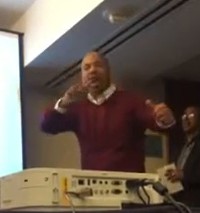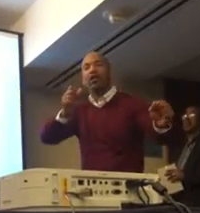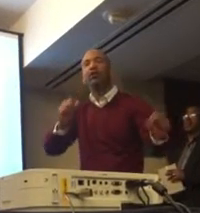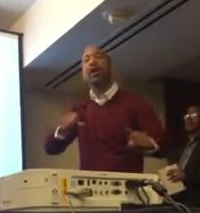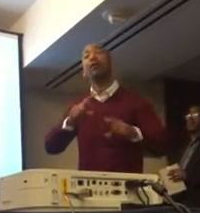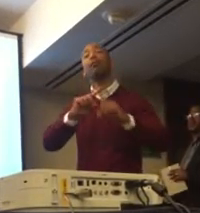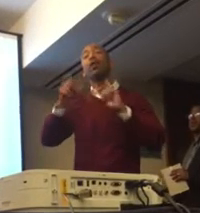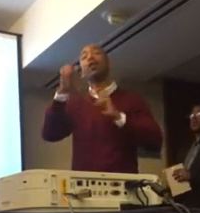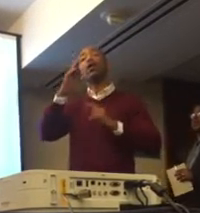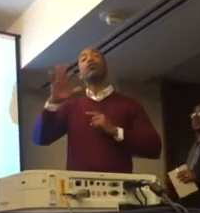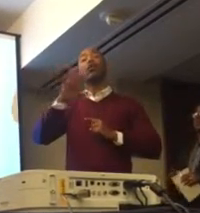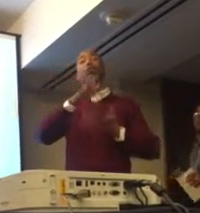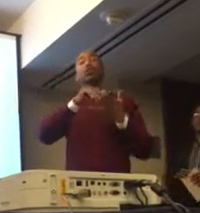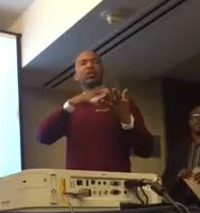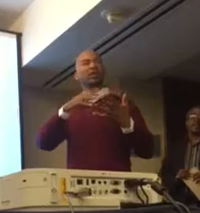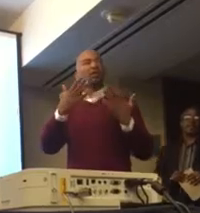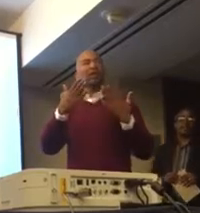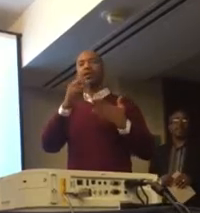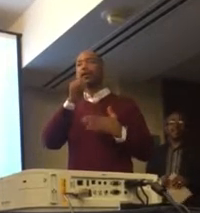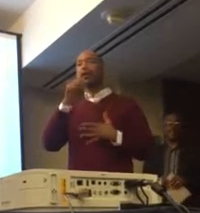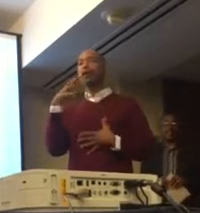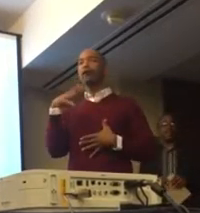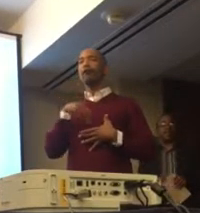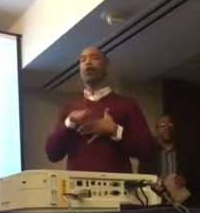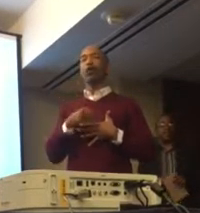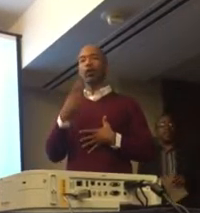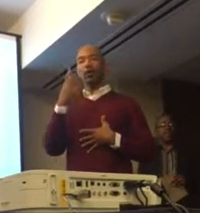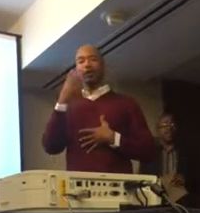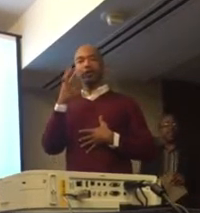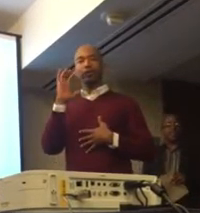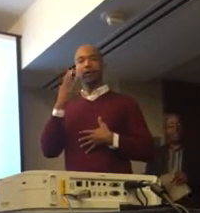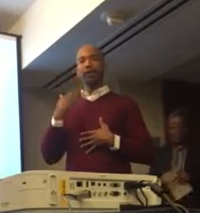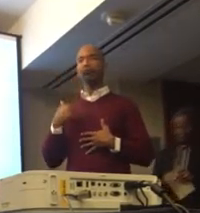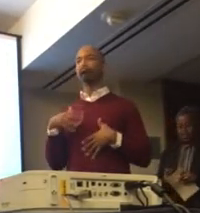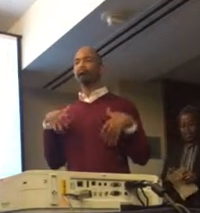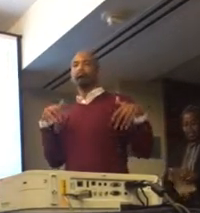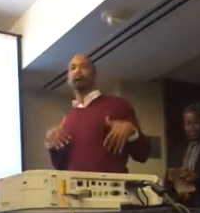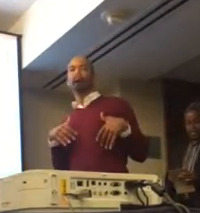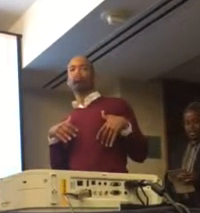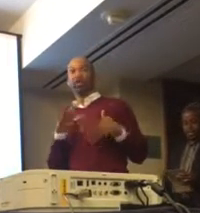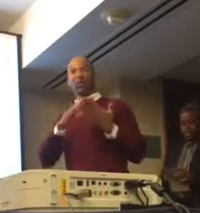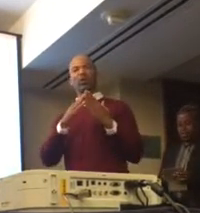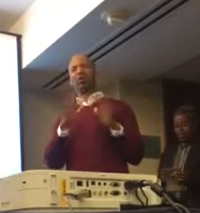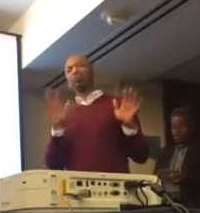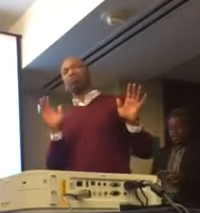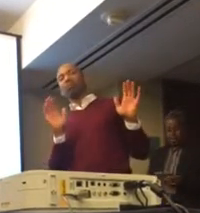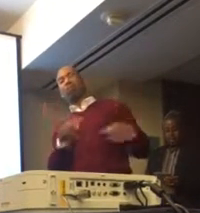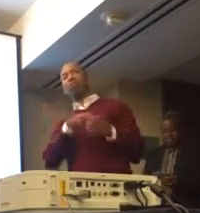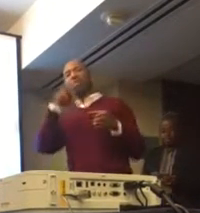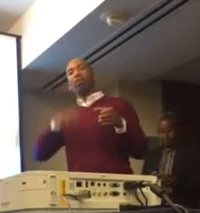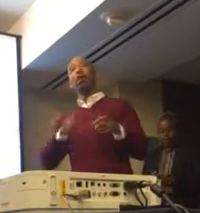aren't, they don't seem to be particularly engaged in your community, just understand they have access to a social